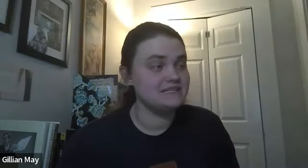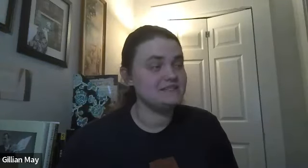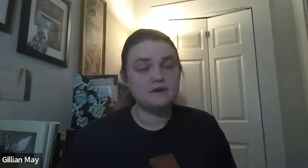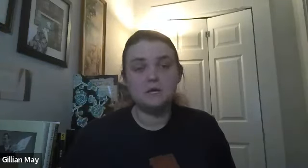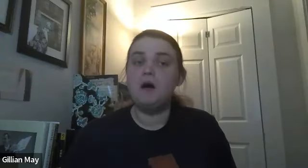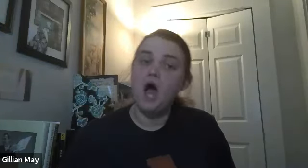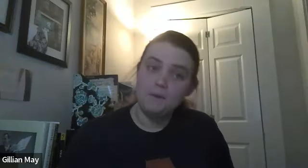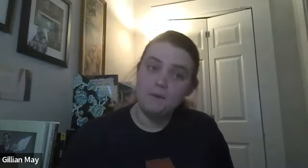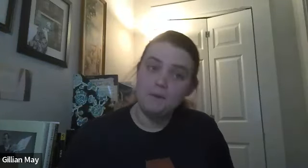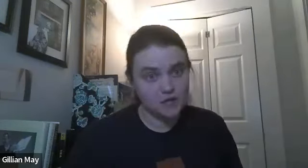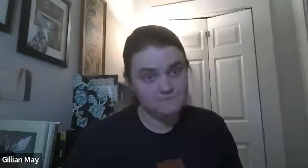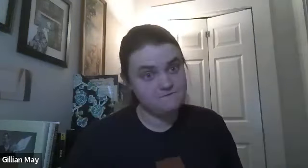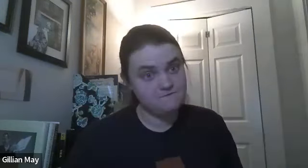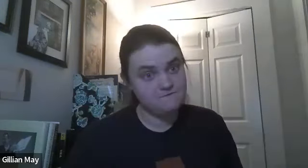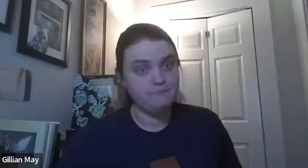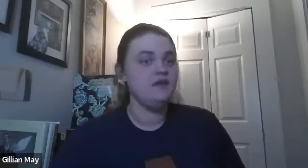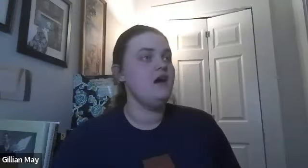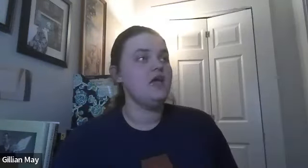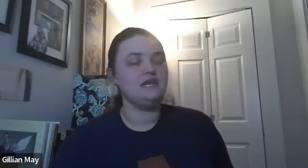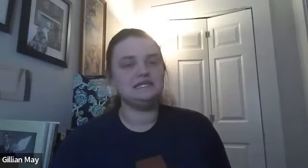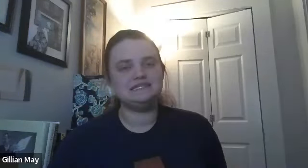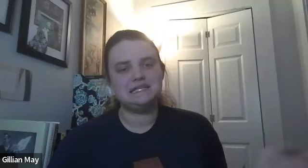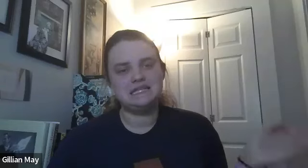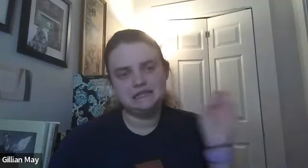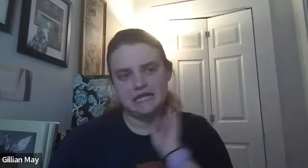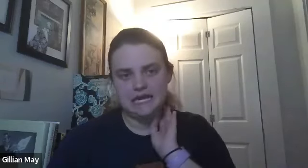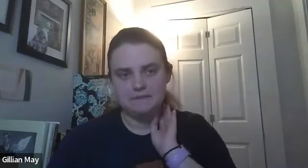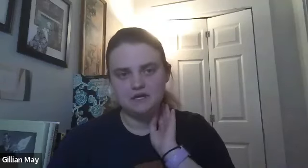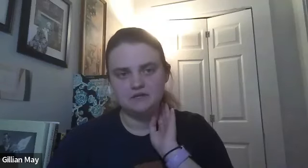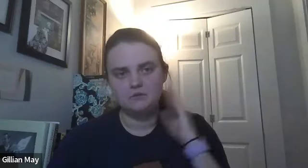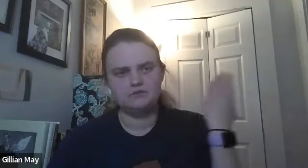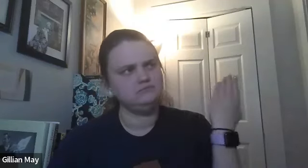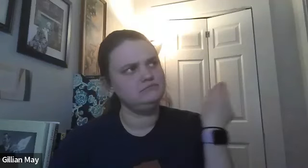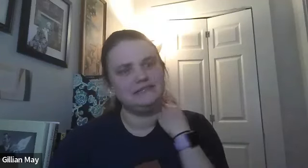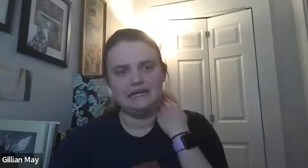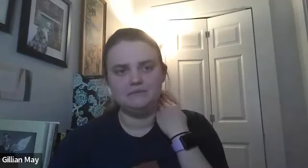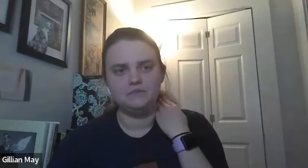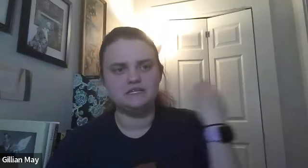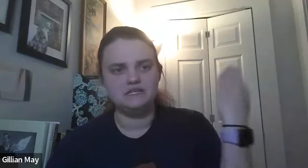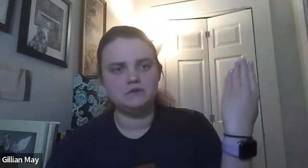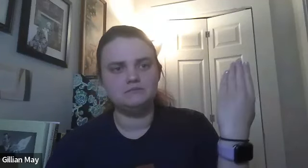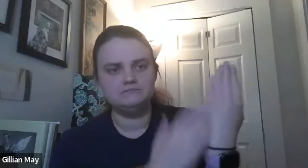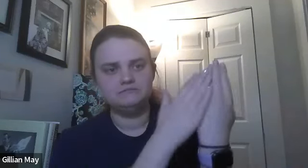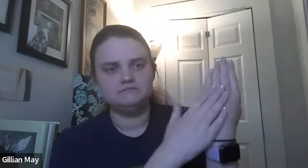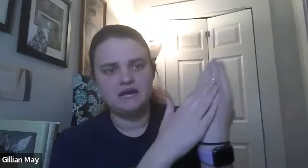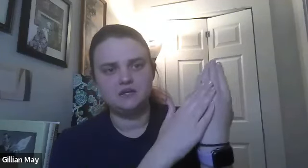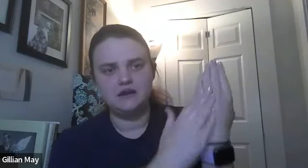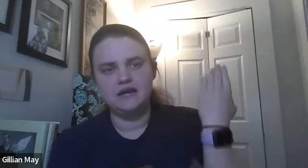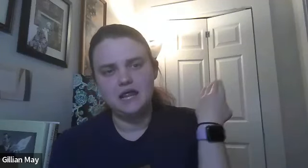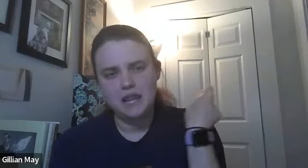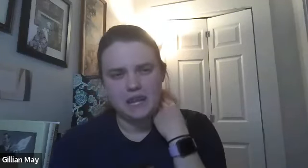it is a very popular term for them. And it's lame. Or lame. Whoops, I did it wrong. Back of your hand.